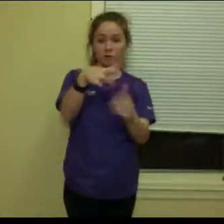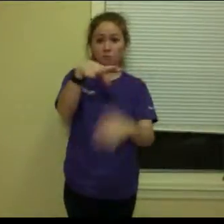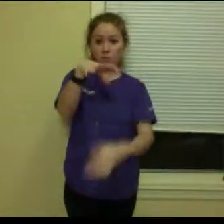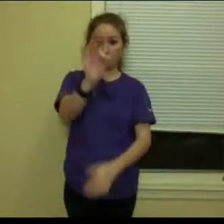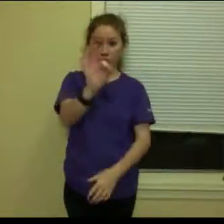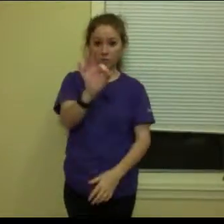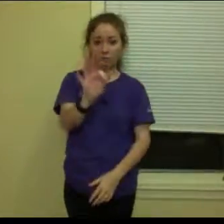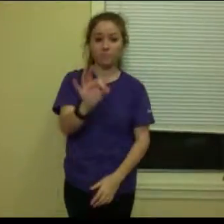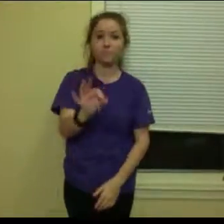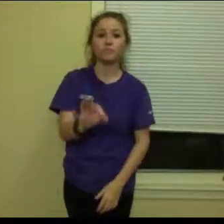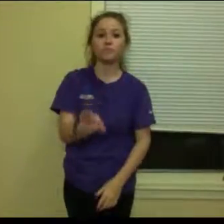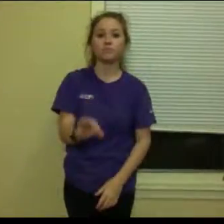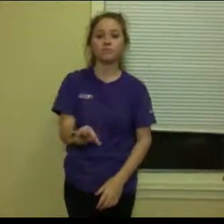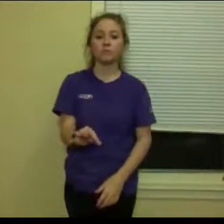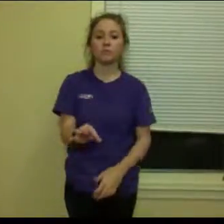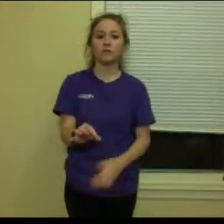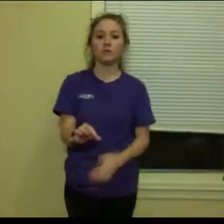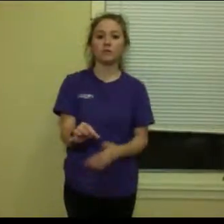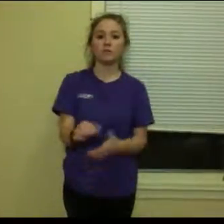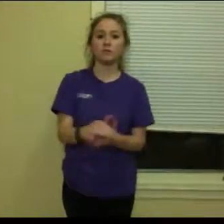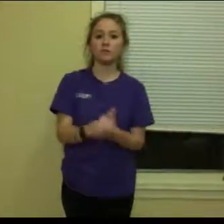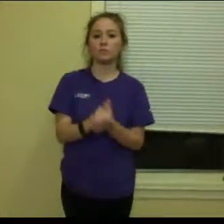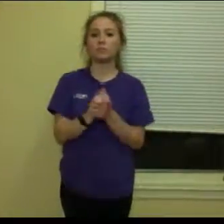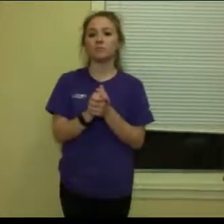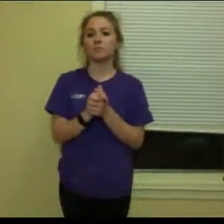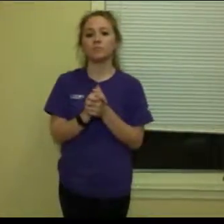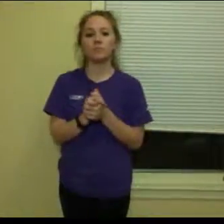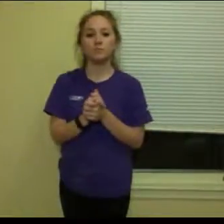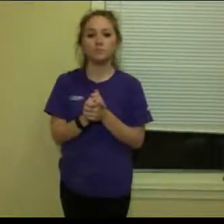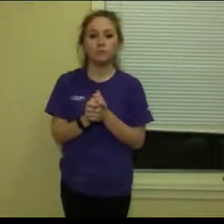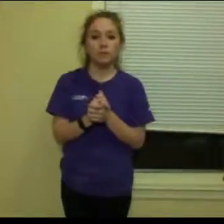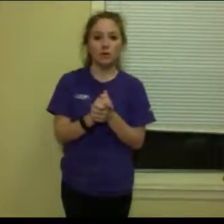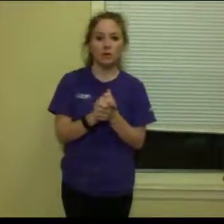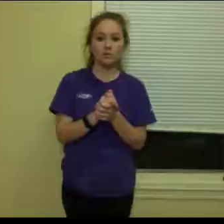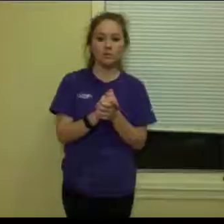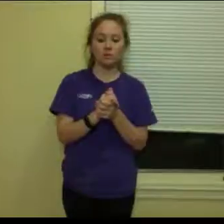will be informed and be able to pick and understand.